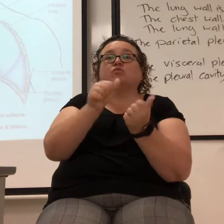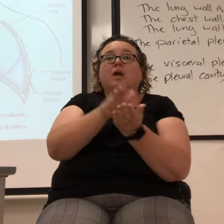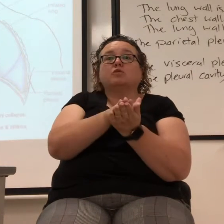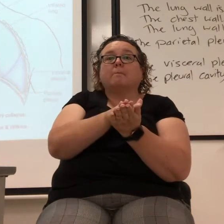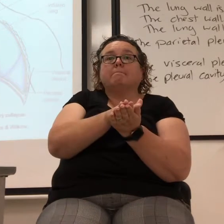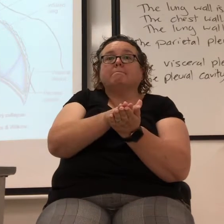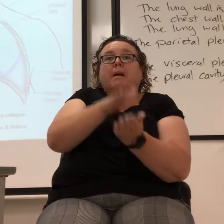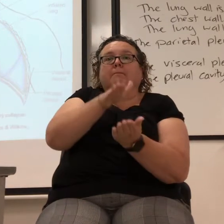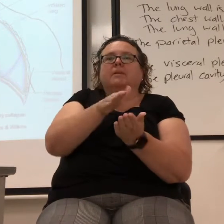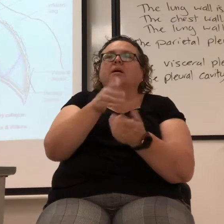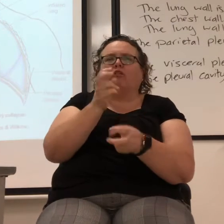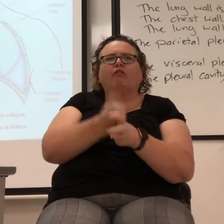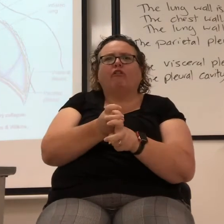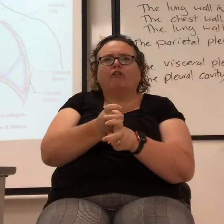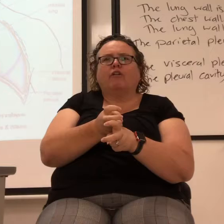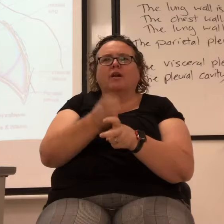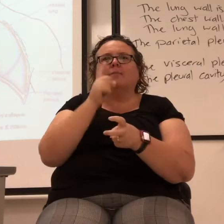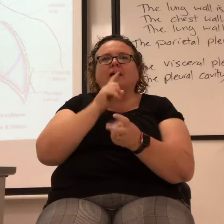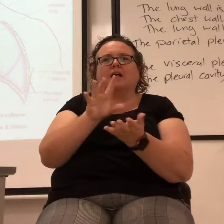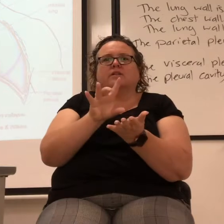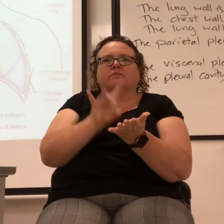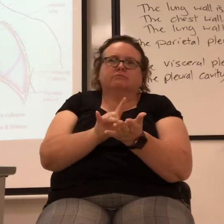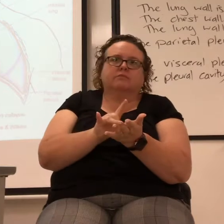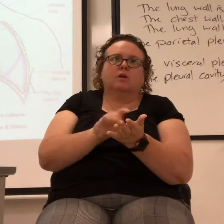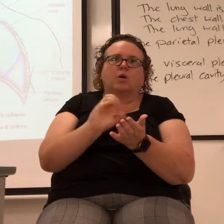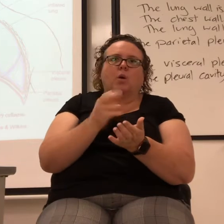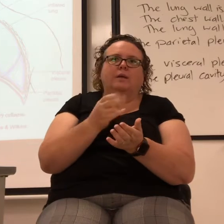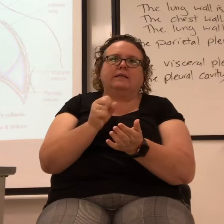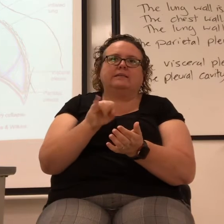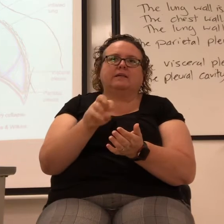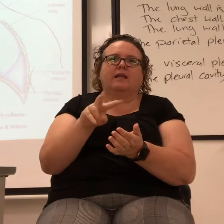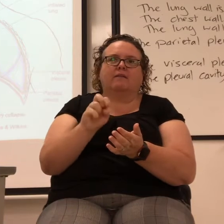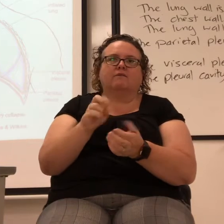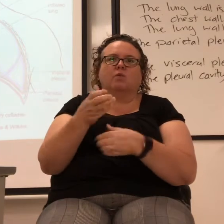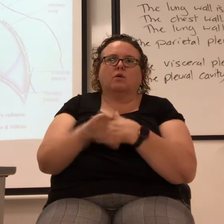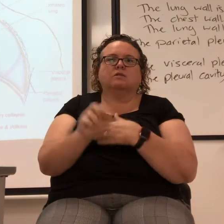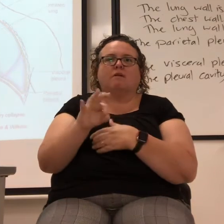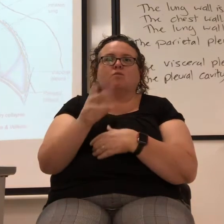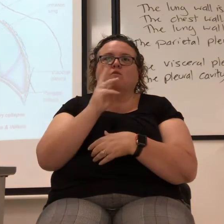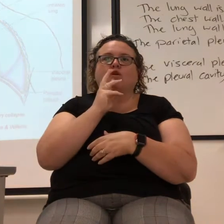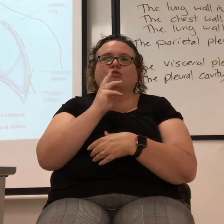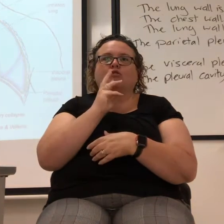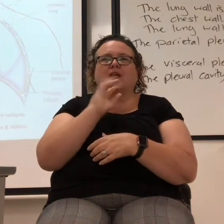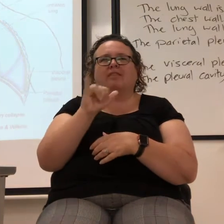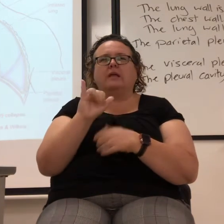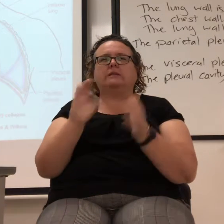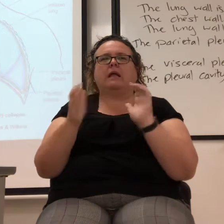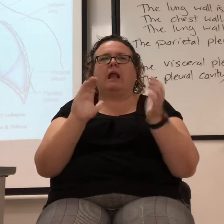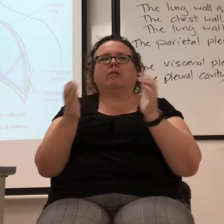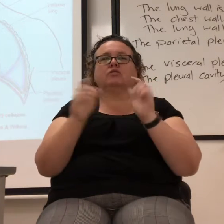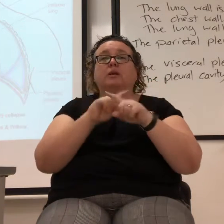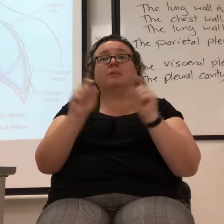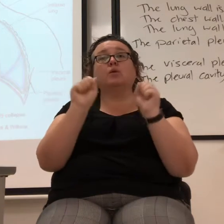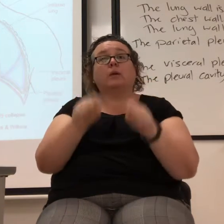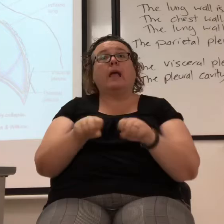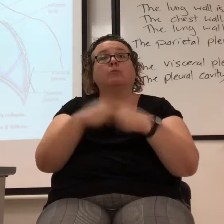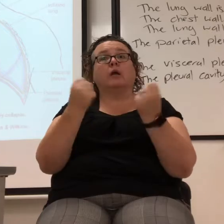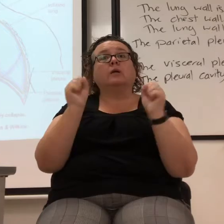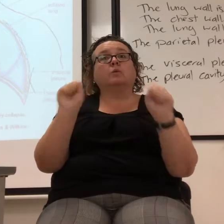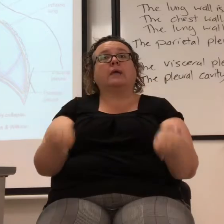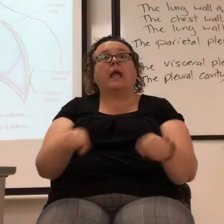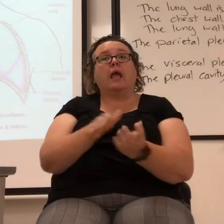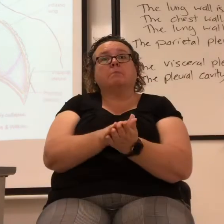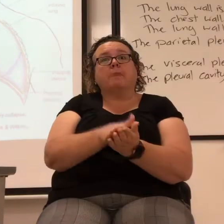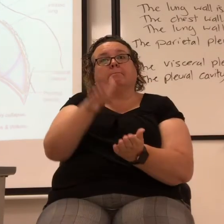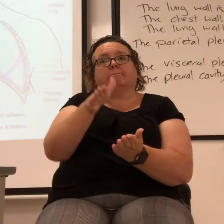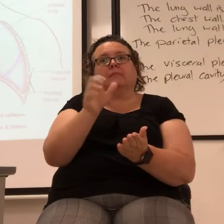would be very difficult because of the cohesive forces of water stuck in between the two plates. That's kind of the analogy that's given. But you can break that seal.